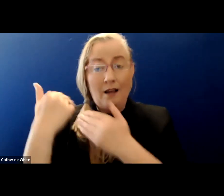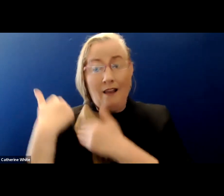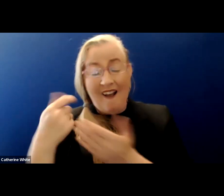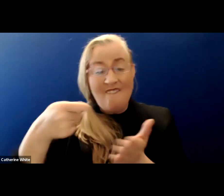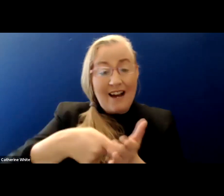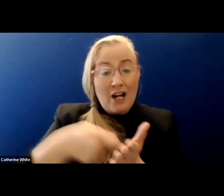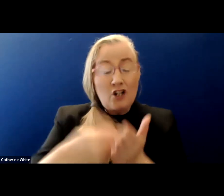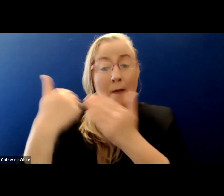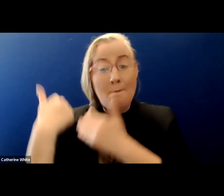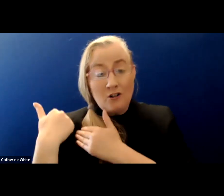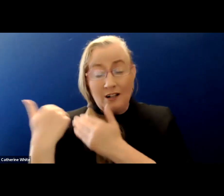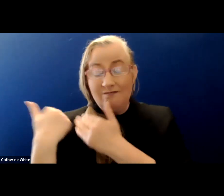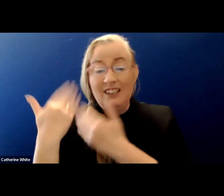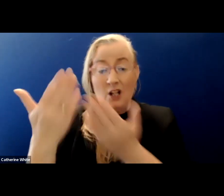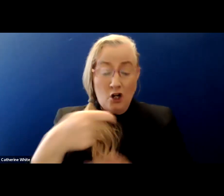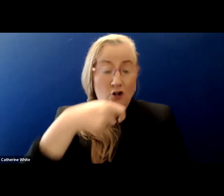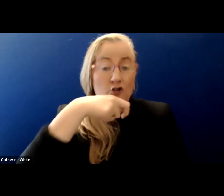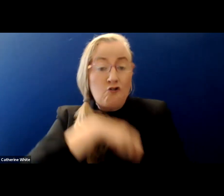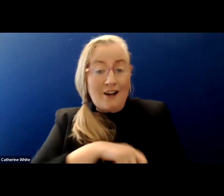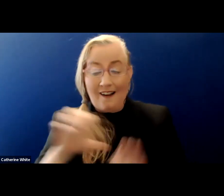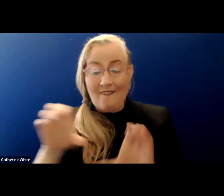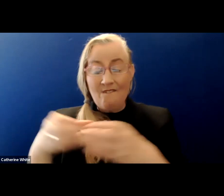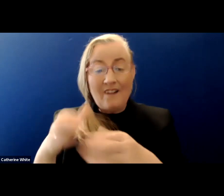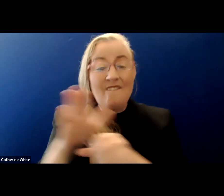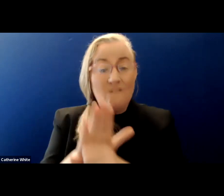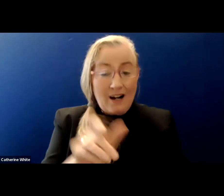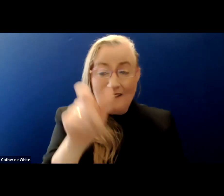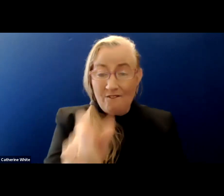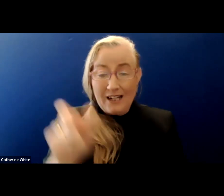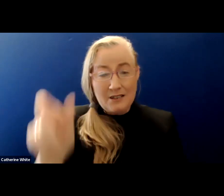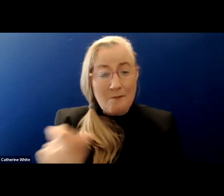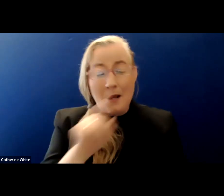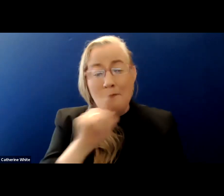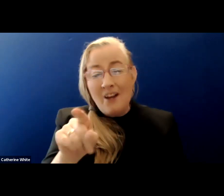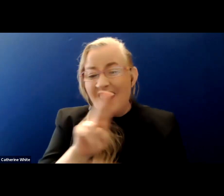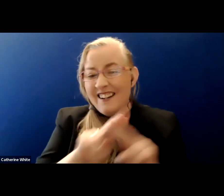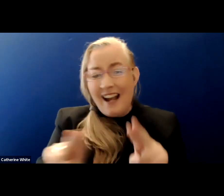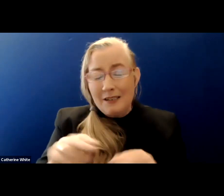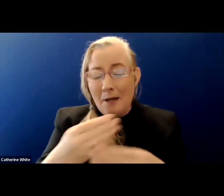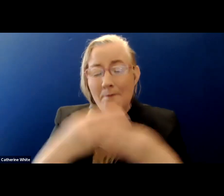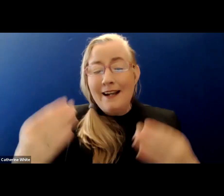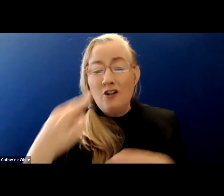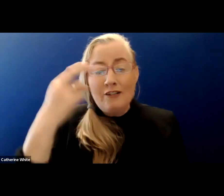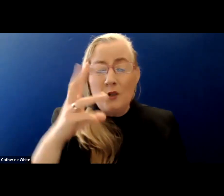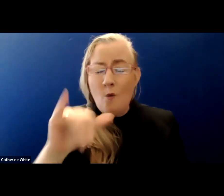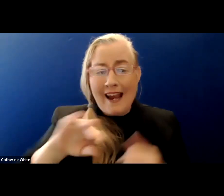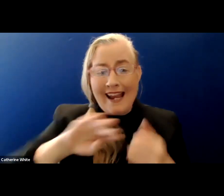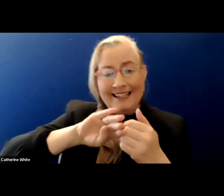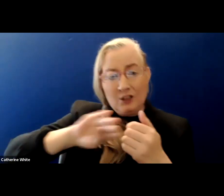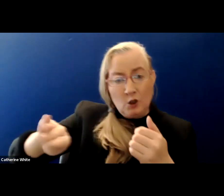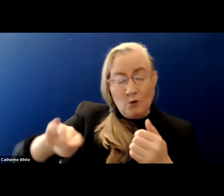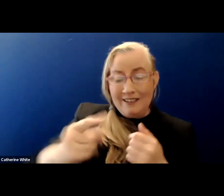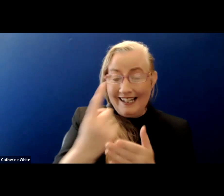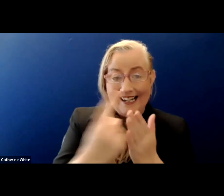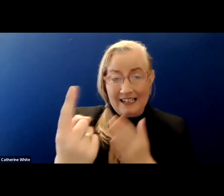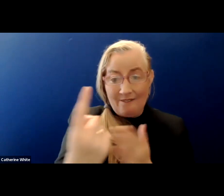fulfilling the order onto the trust fund for victims. However, these are not principled reasons for excluding recognition of individuals